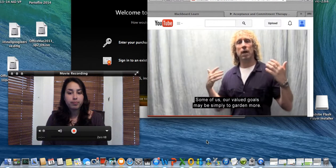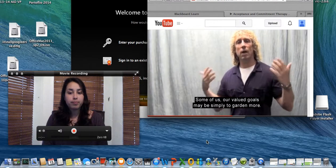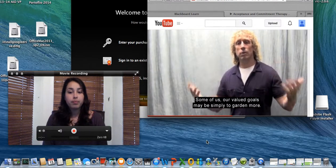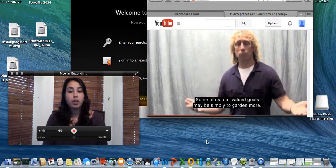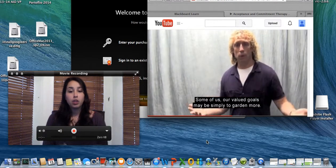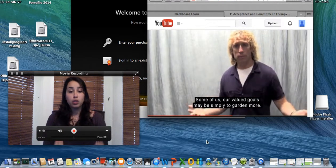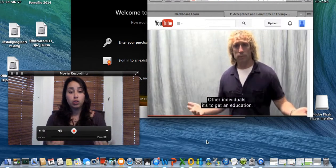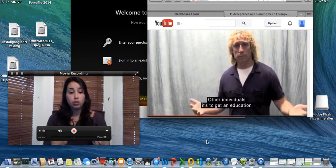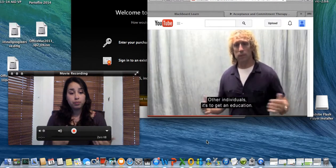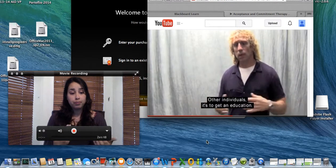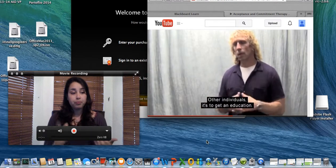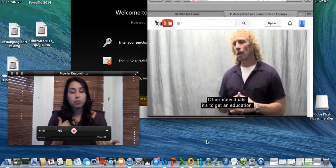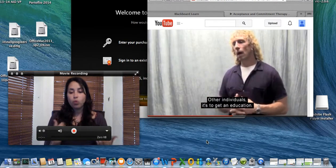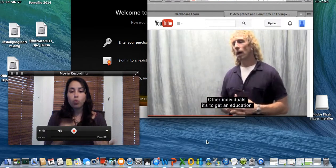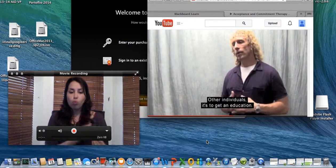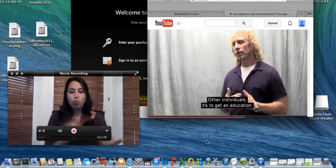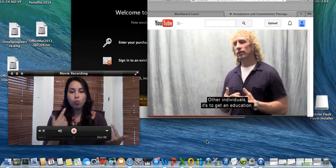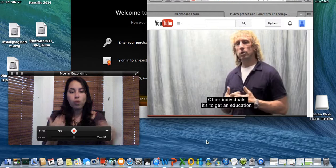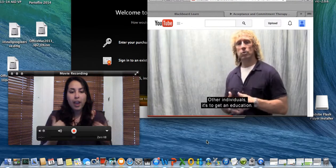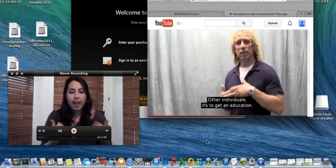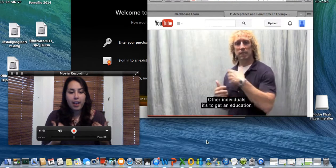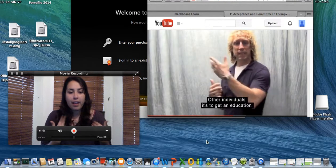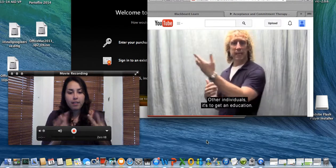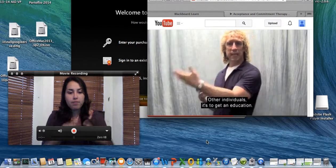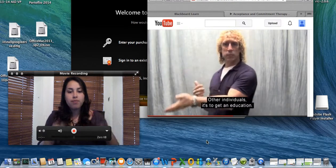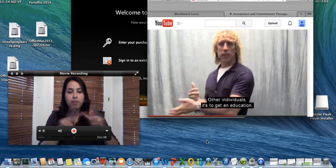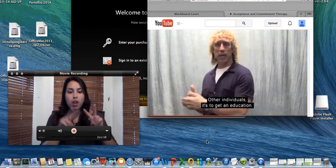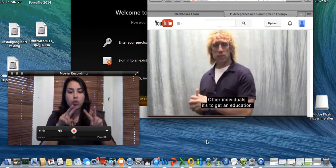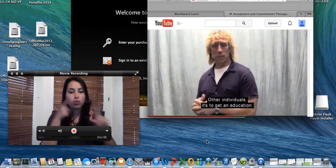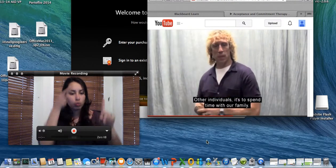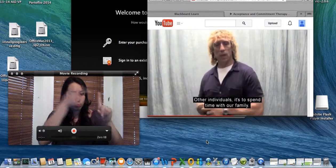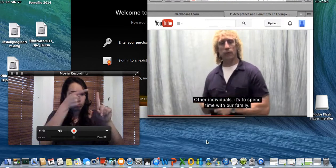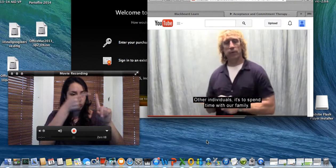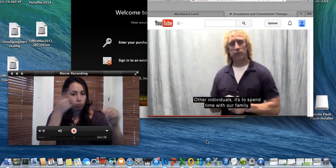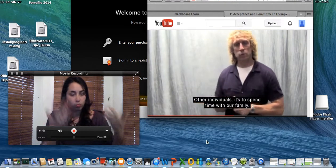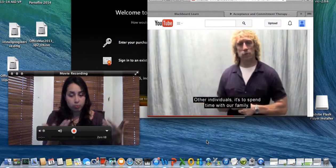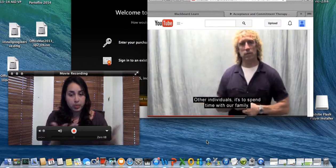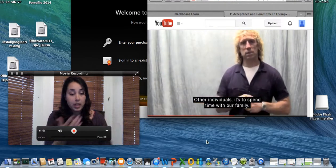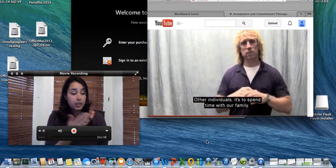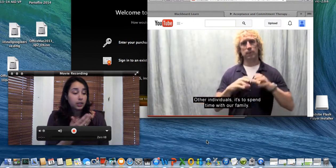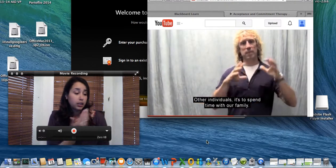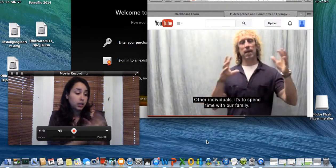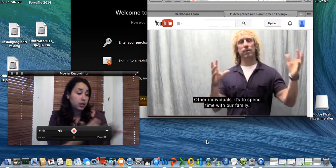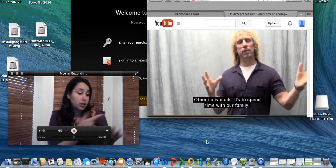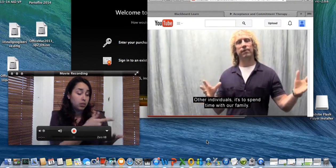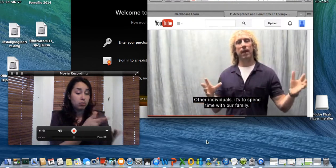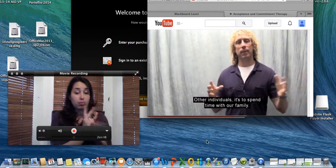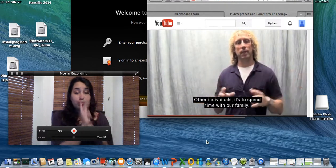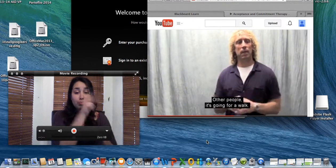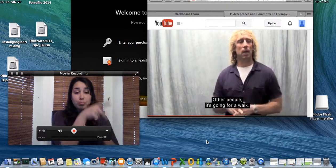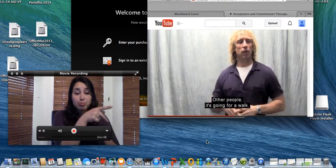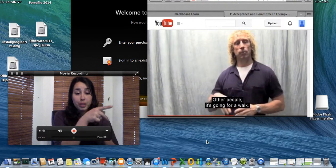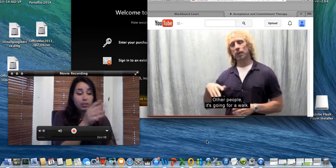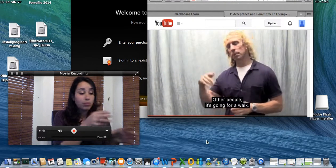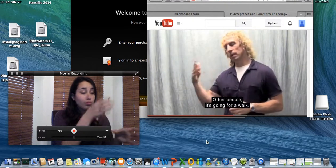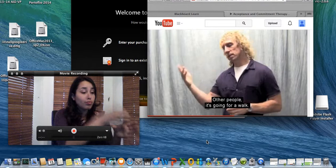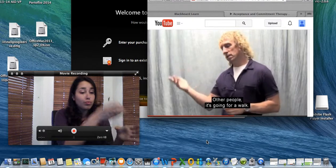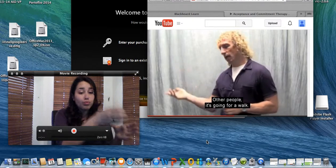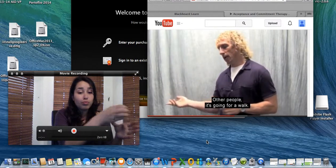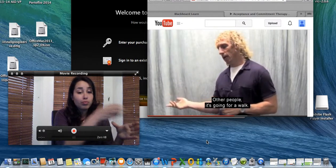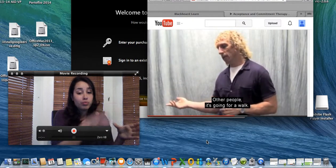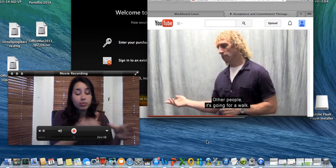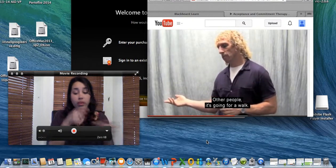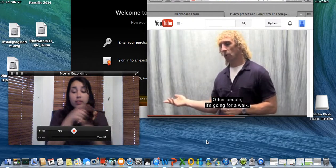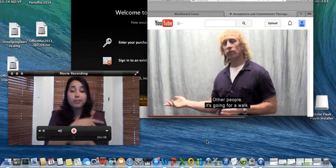to garden more. Other individuals, it's to get an education. Other individuals, it's to spend time with our family. Other people,